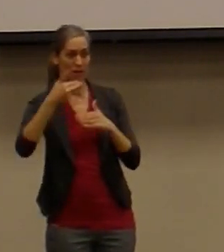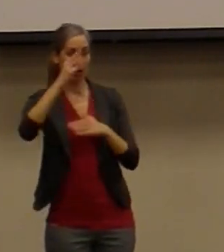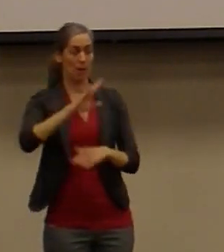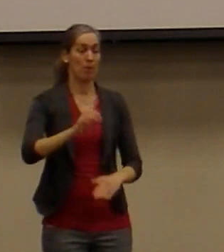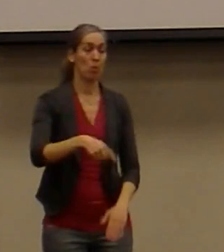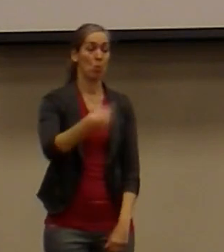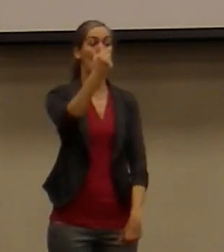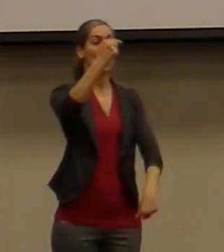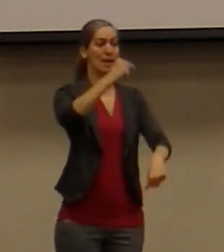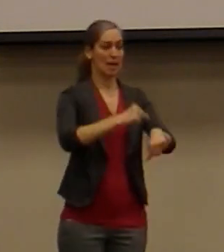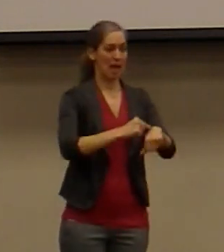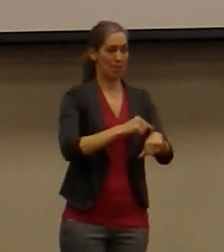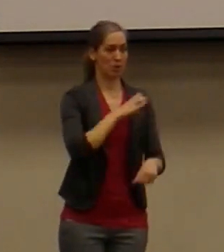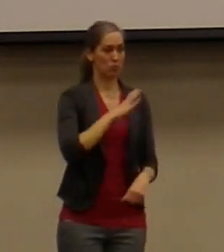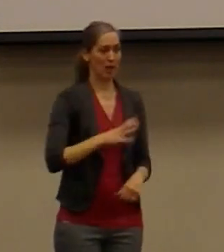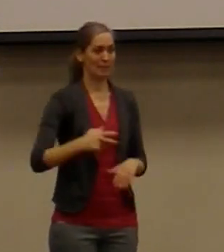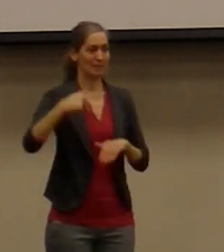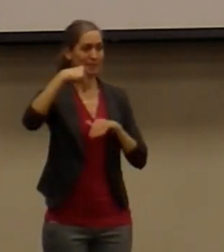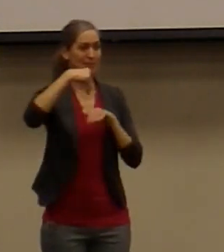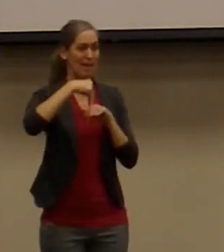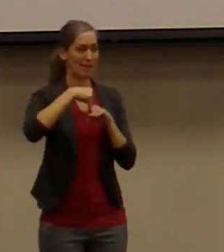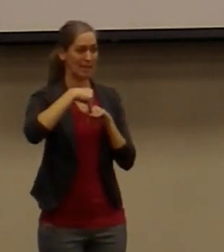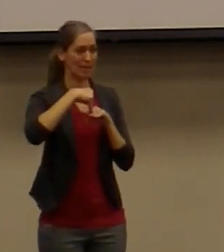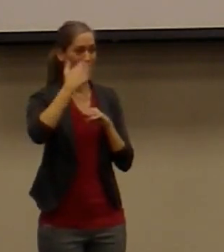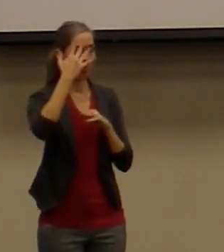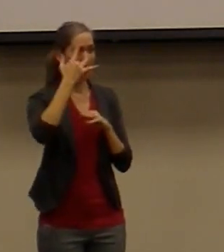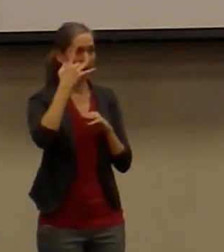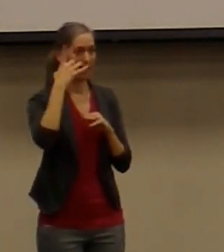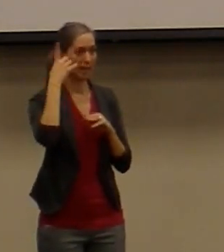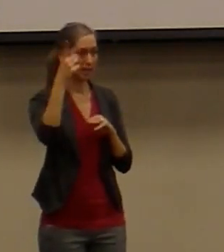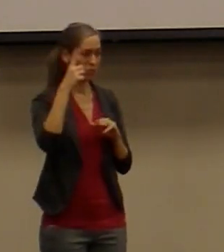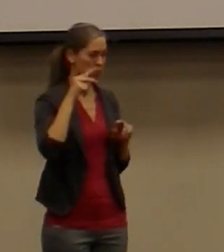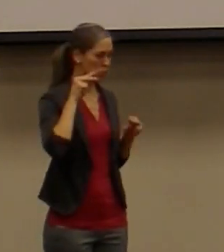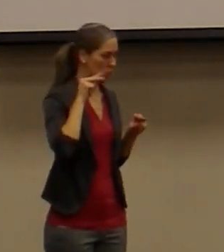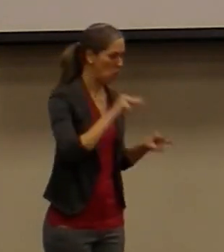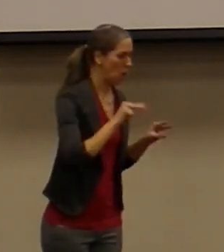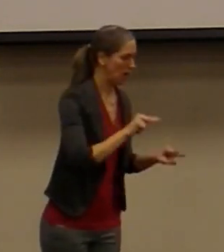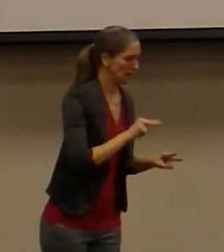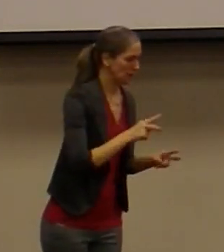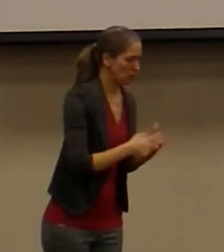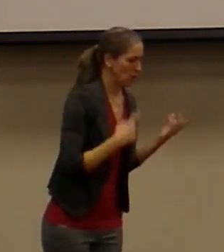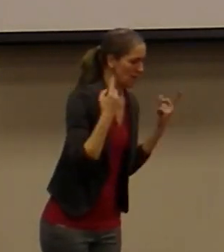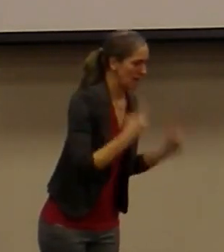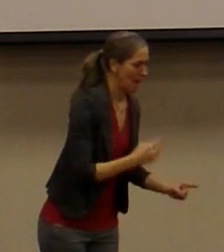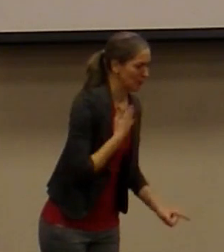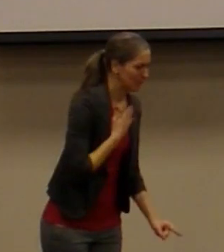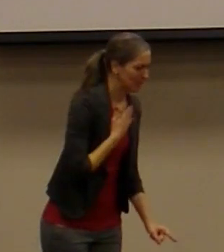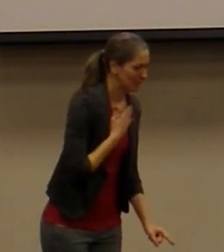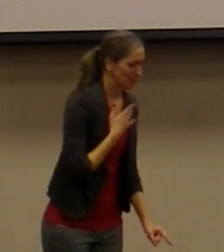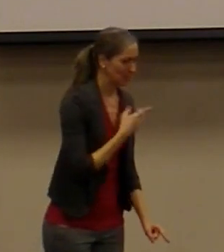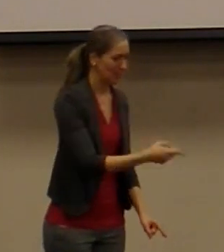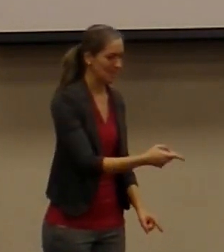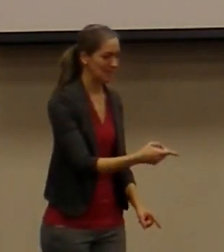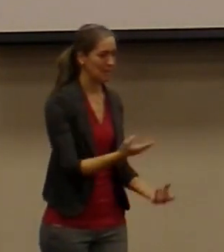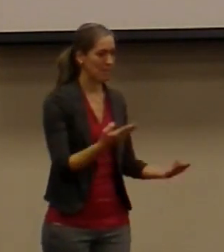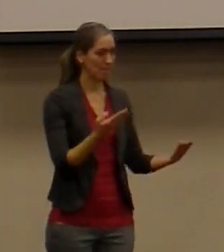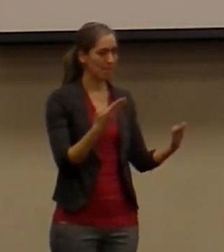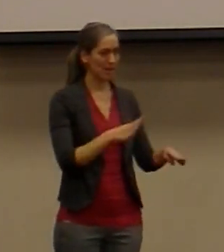For he's intently watching what's happening to one who is betting his life on eternal life.